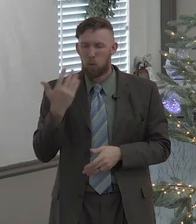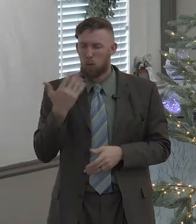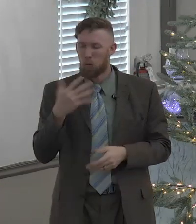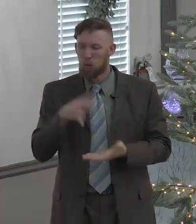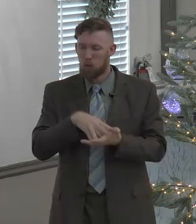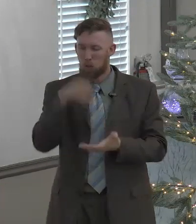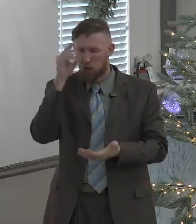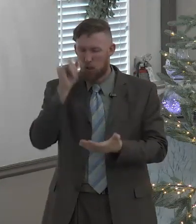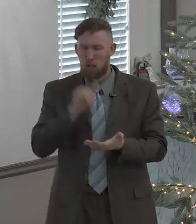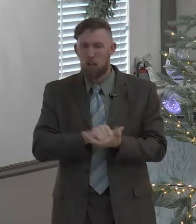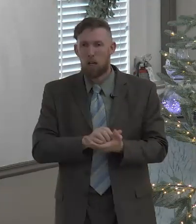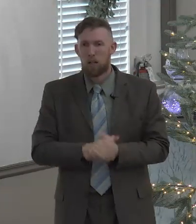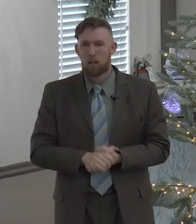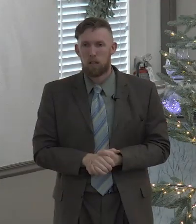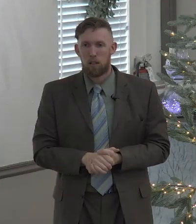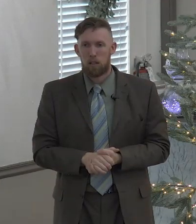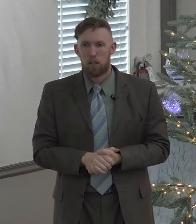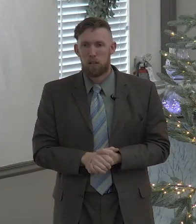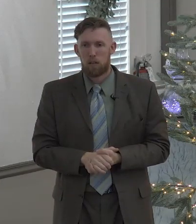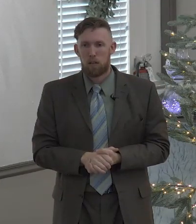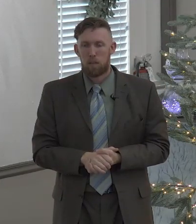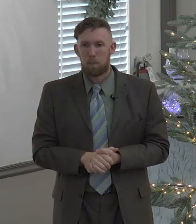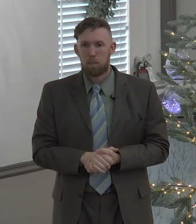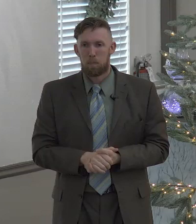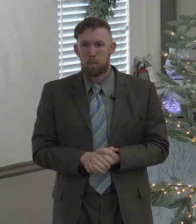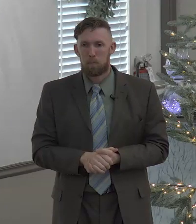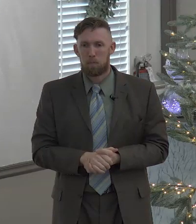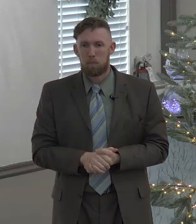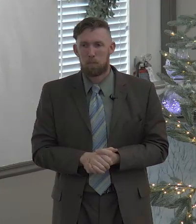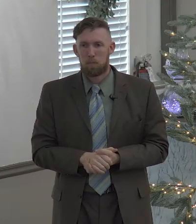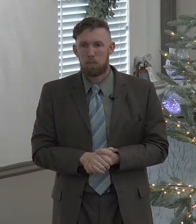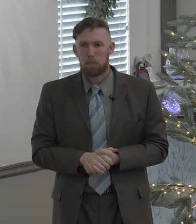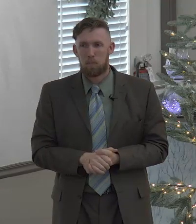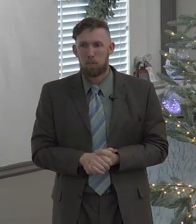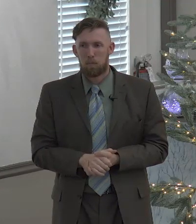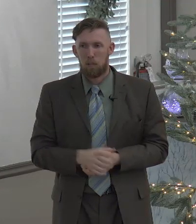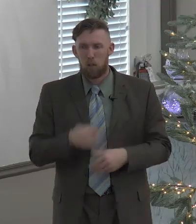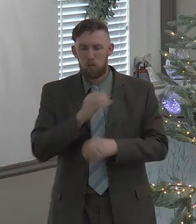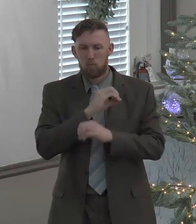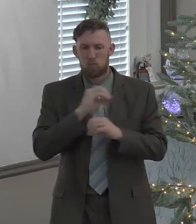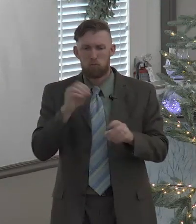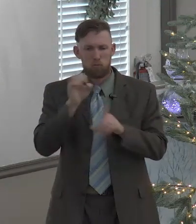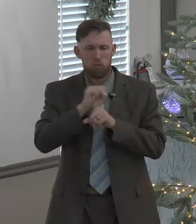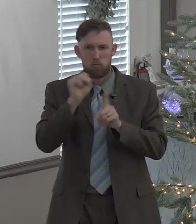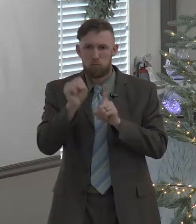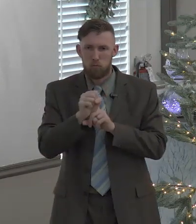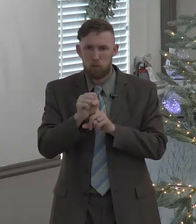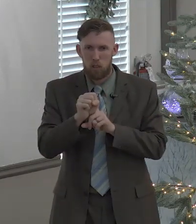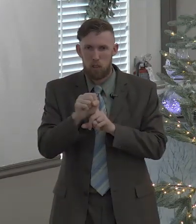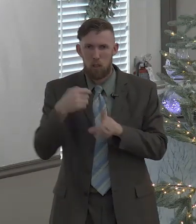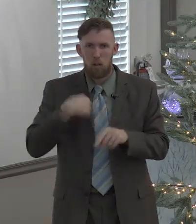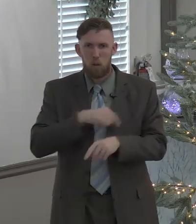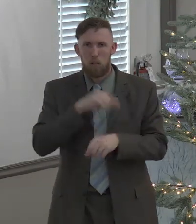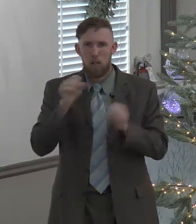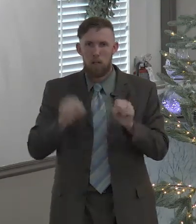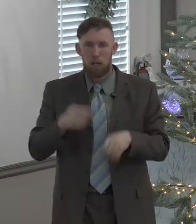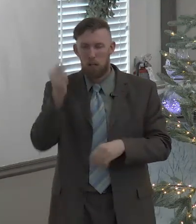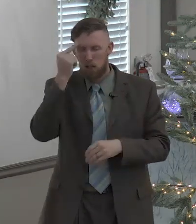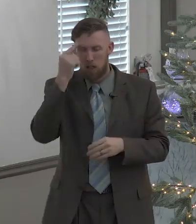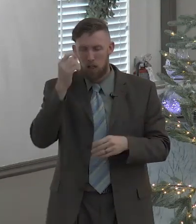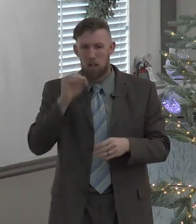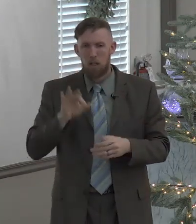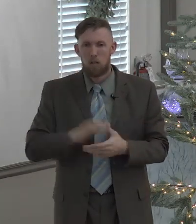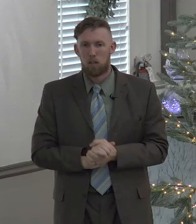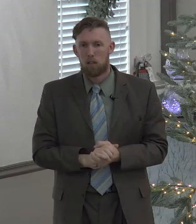And what a lesson. Because there's not a situation that we can think of that is beyond